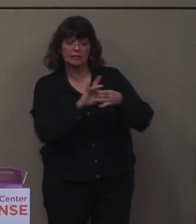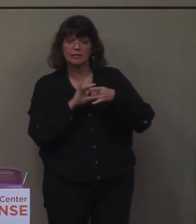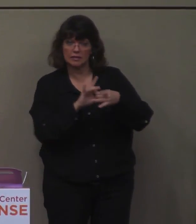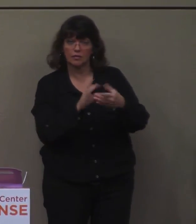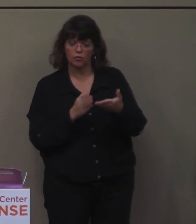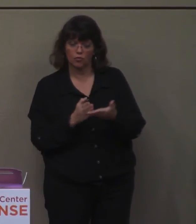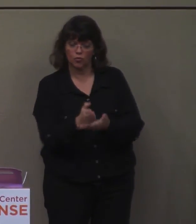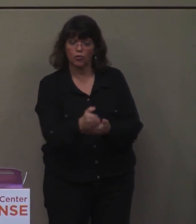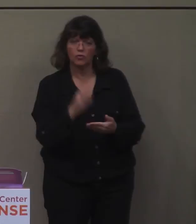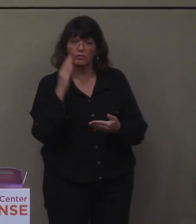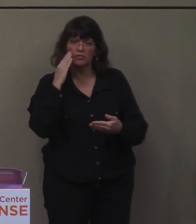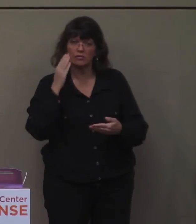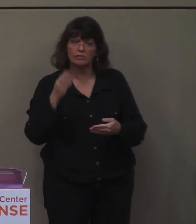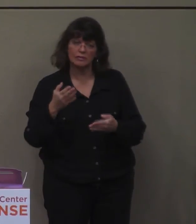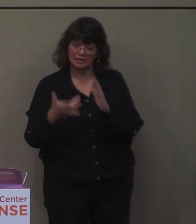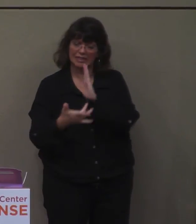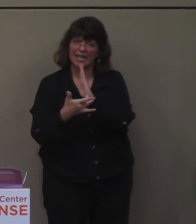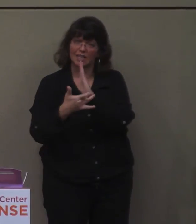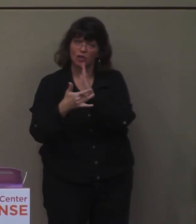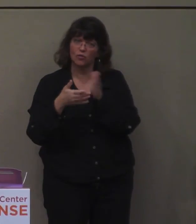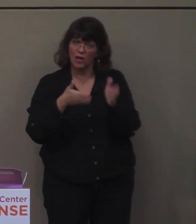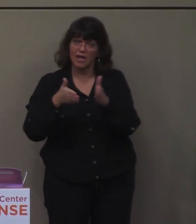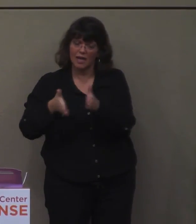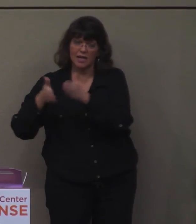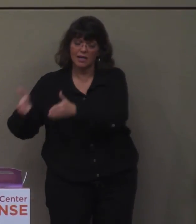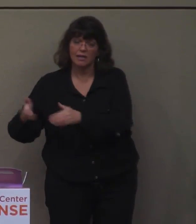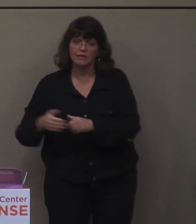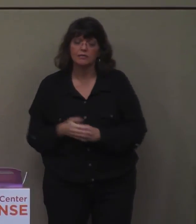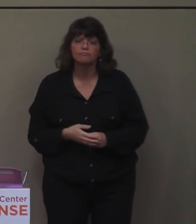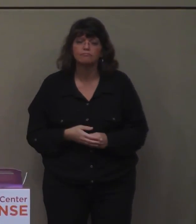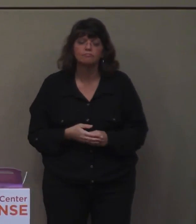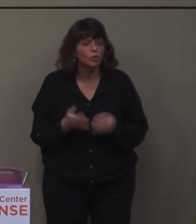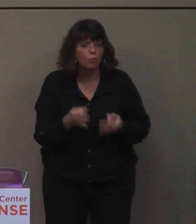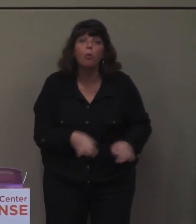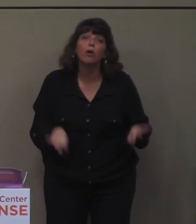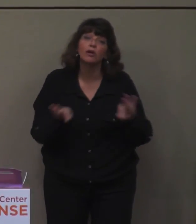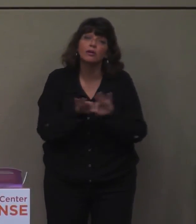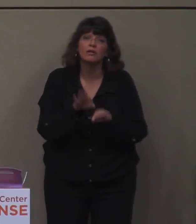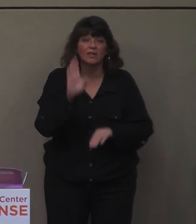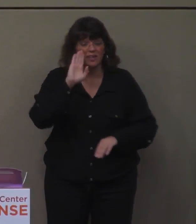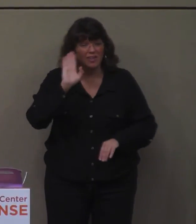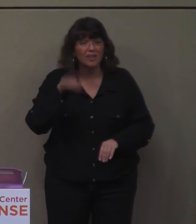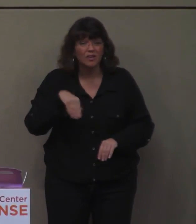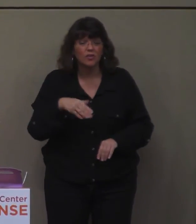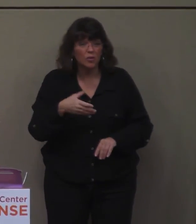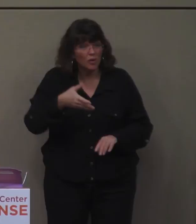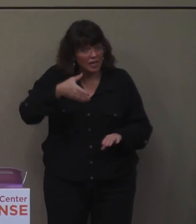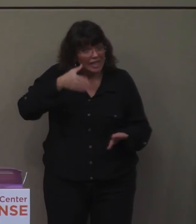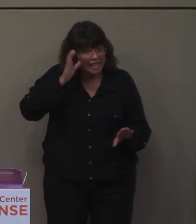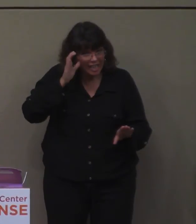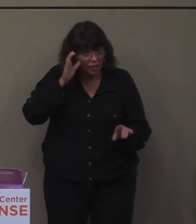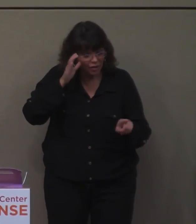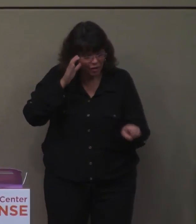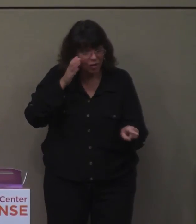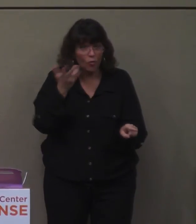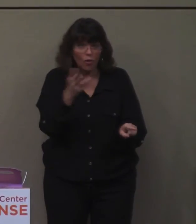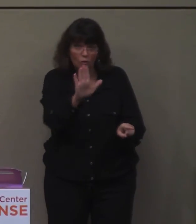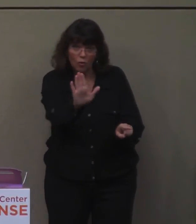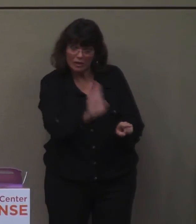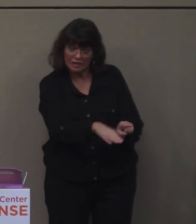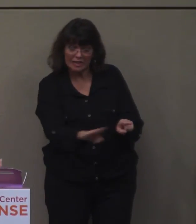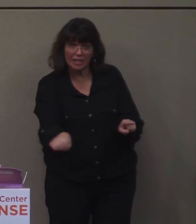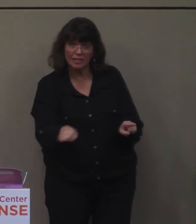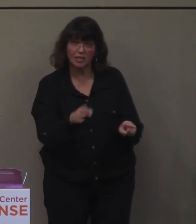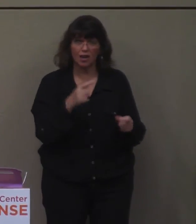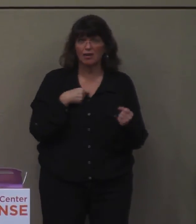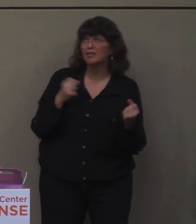face-to-face contact again. But I think it's important to hear what they're saying, give an opportunity to write about what they're saying,